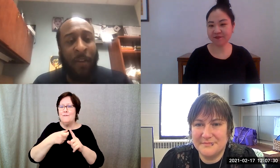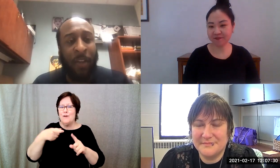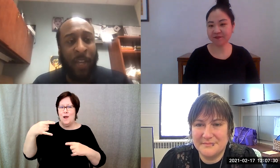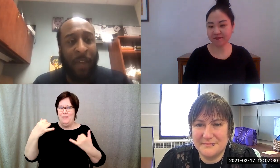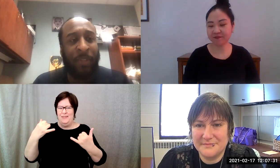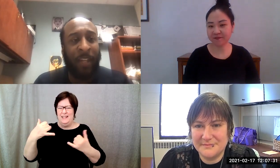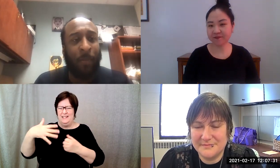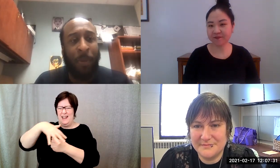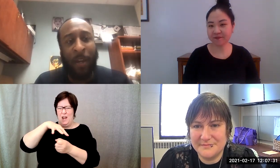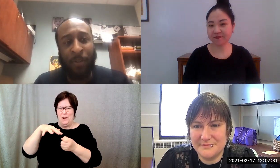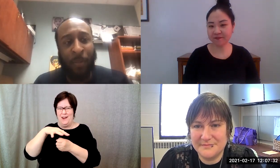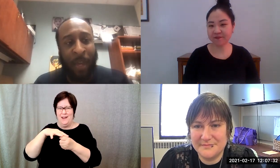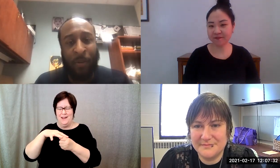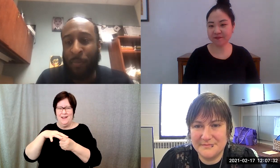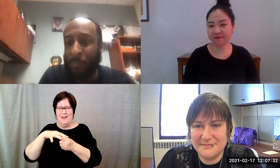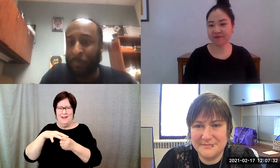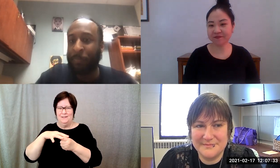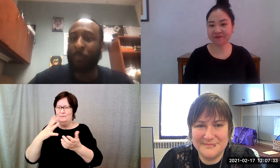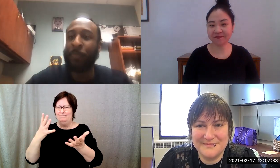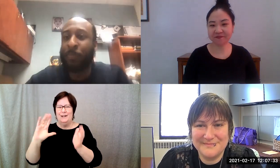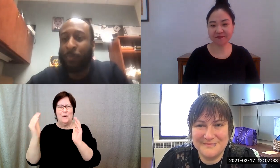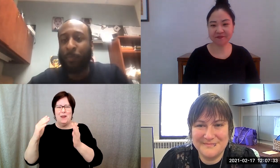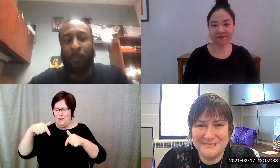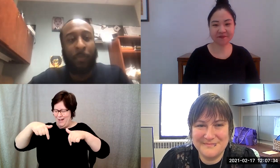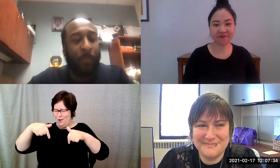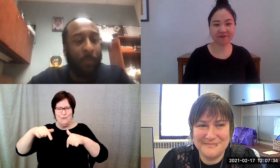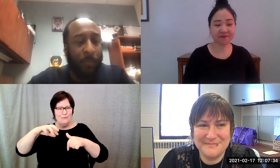current area, how does that compare to back home?